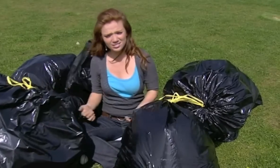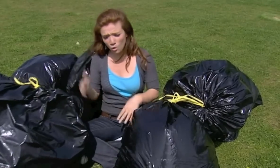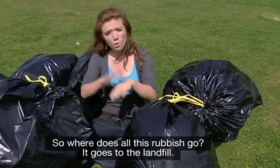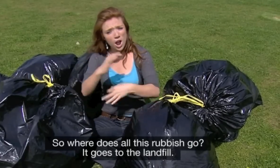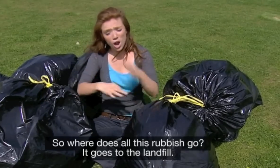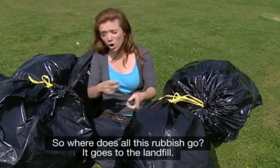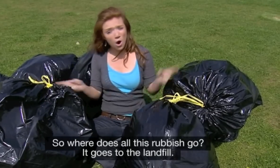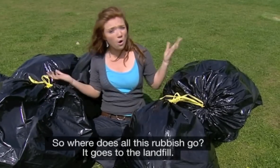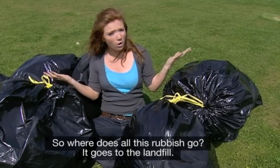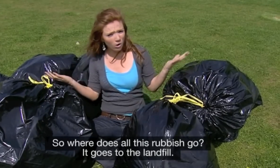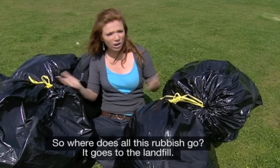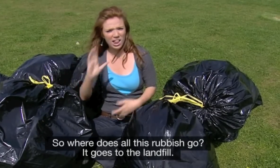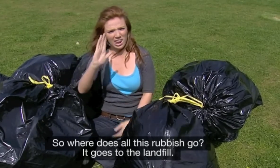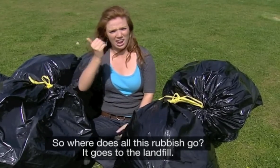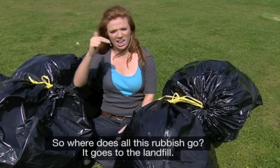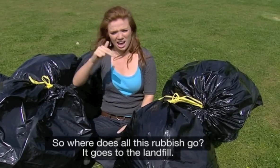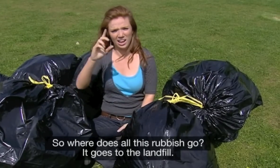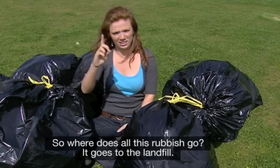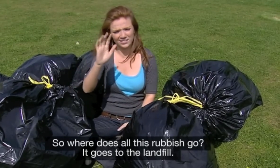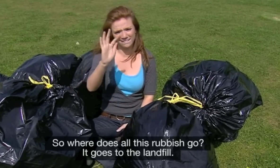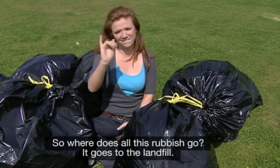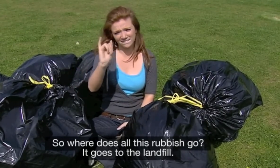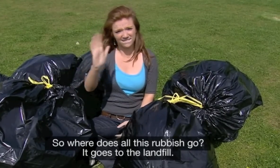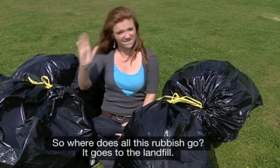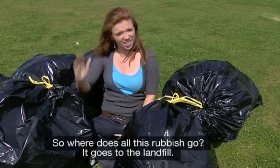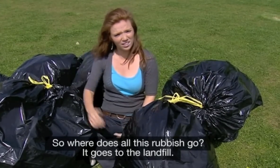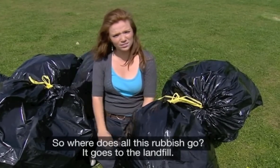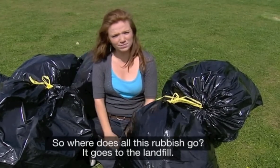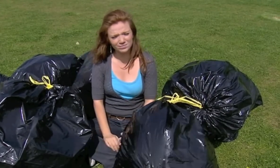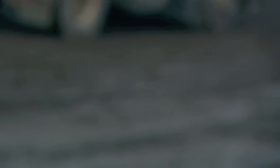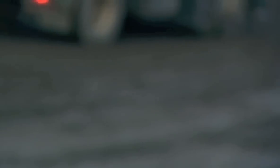So, where does all this rubbish go? It goes to the landfill.